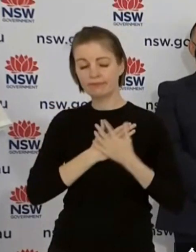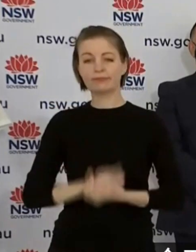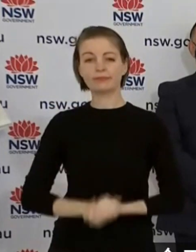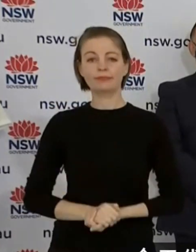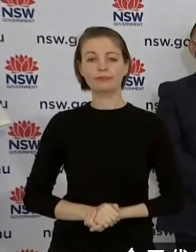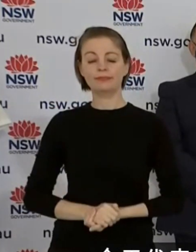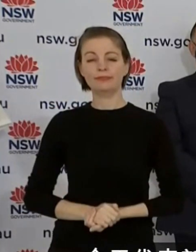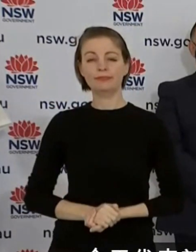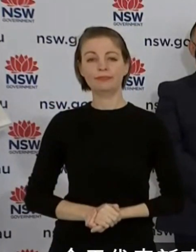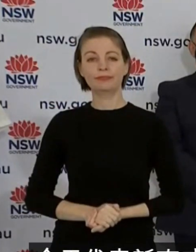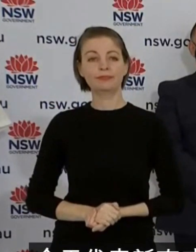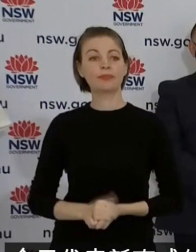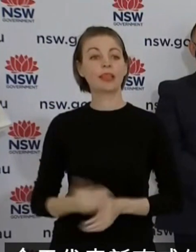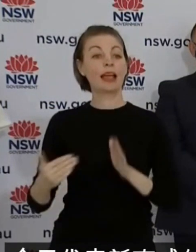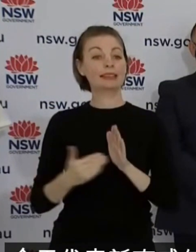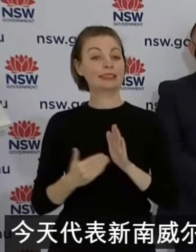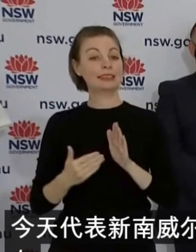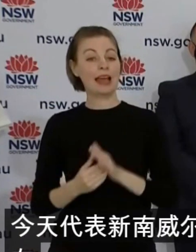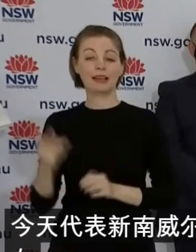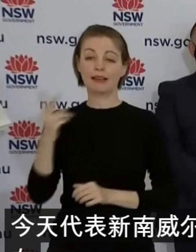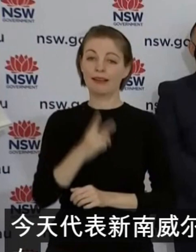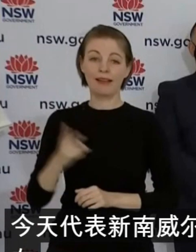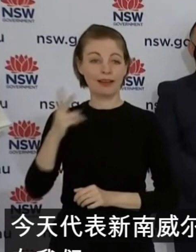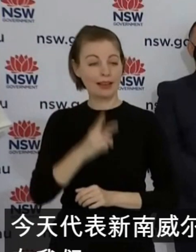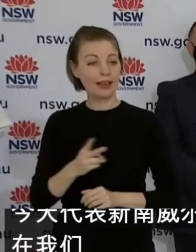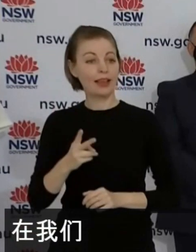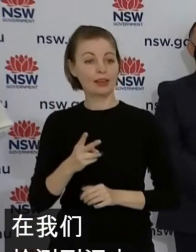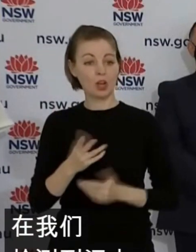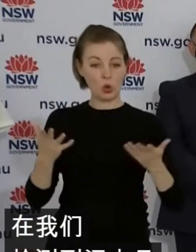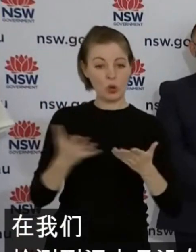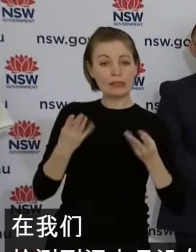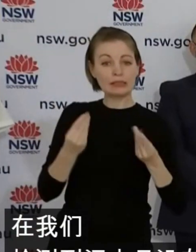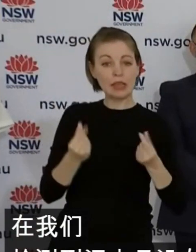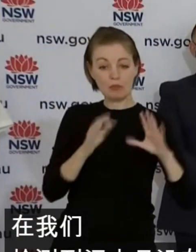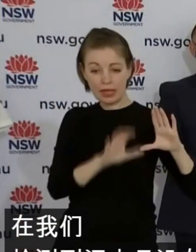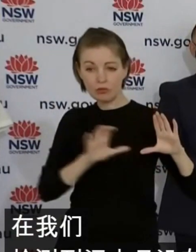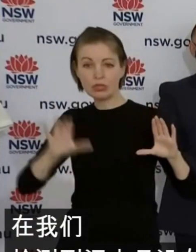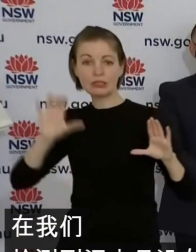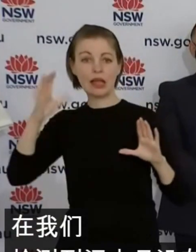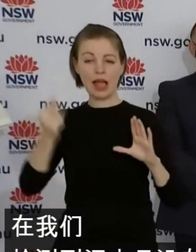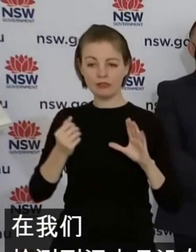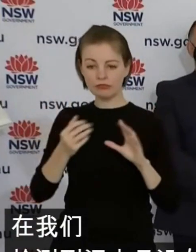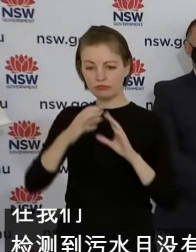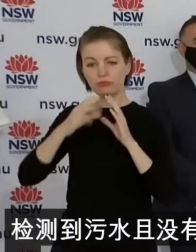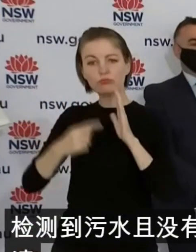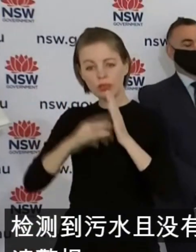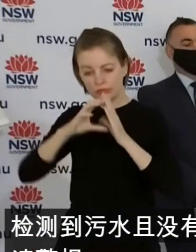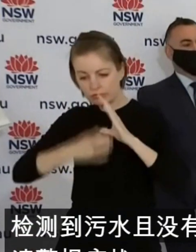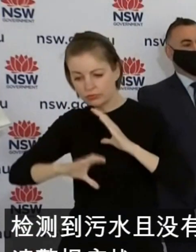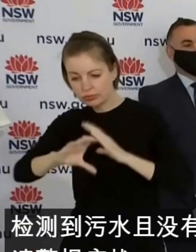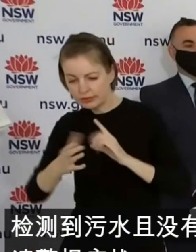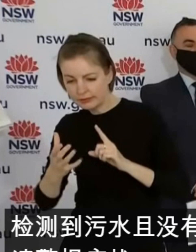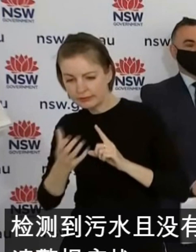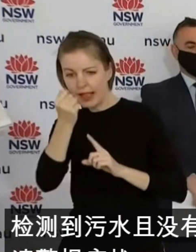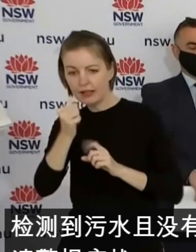Today, we continue to ask our communities in areas where we've had sewage detections and no known cases to please be vigilant